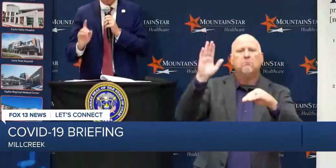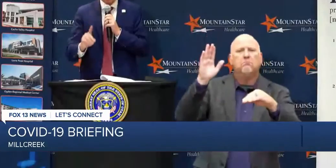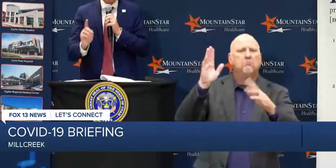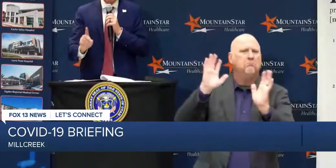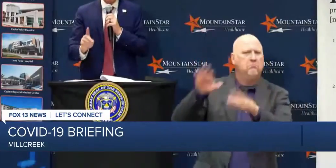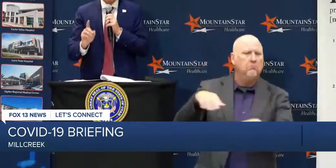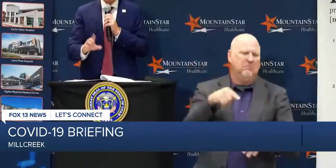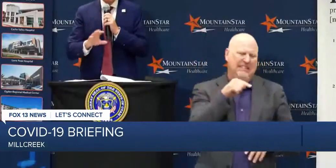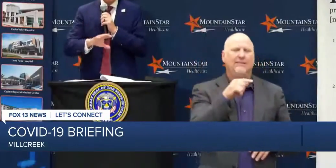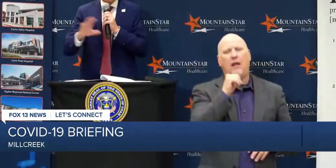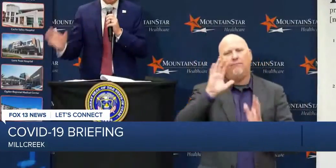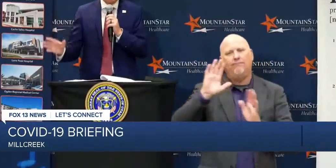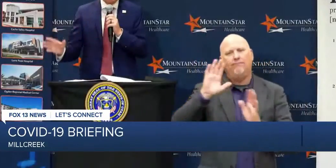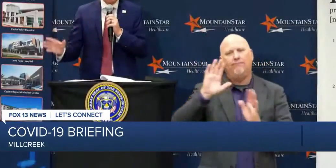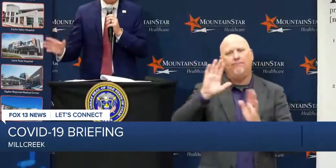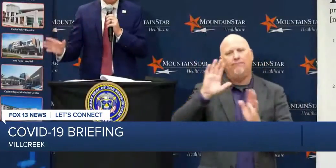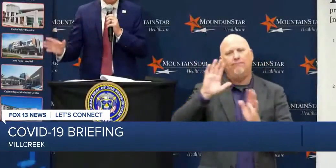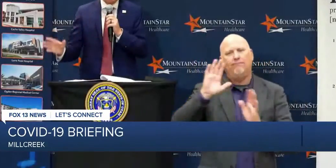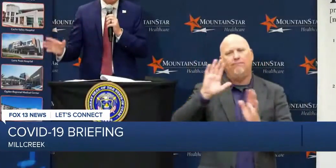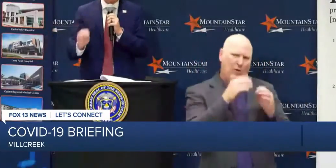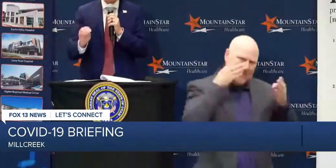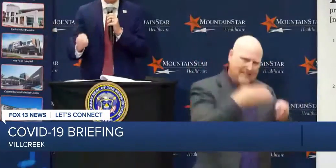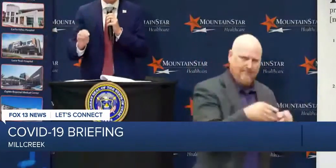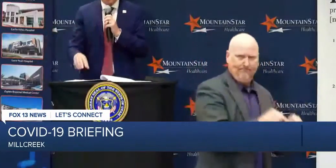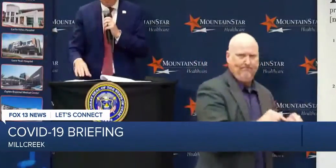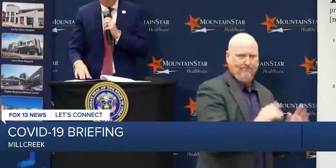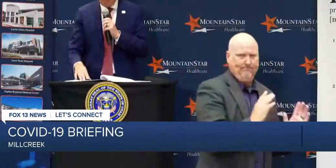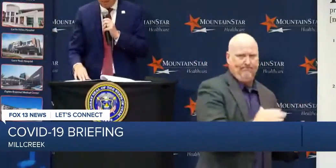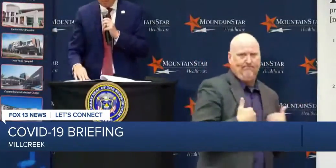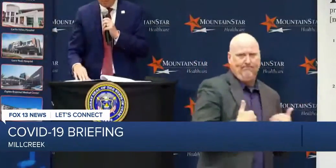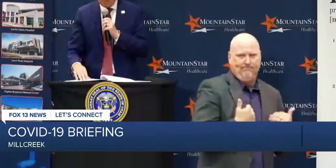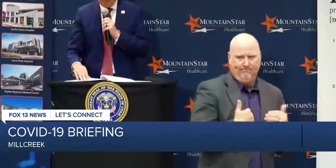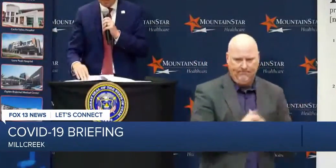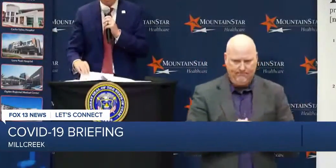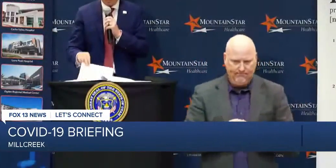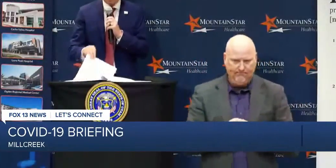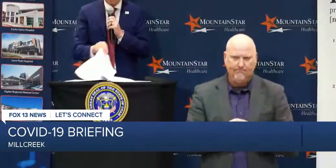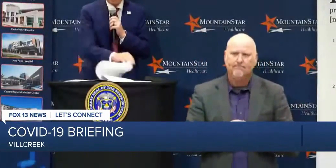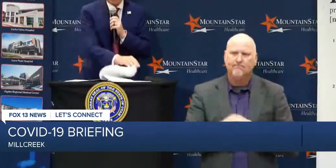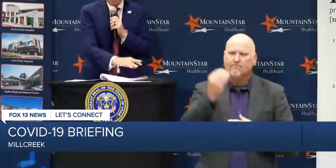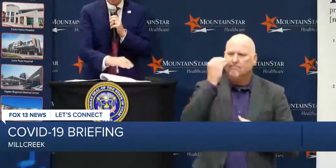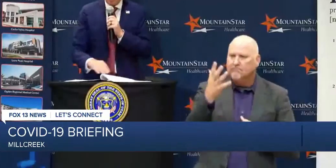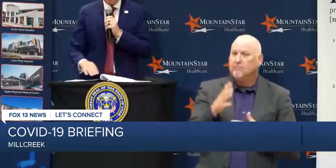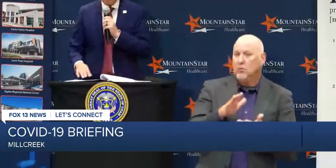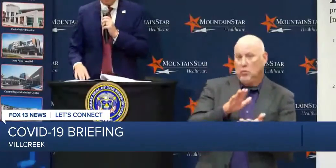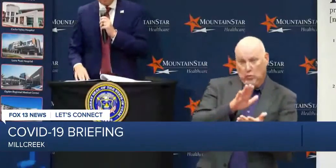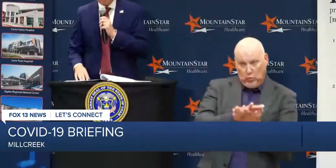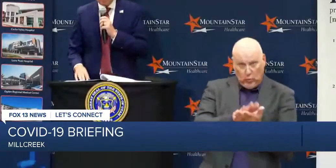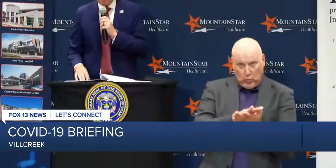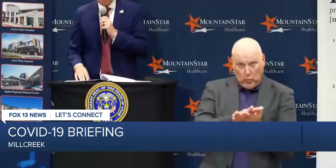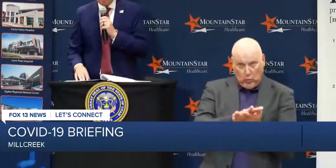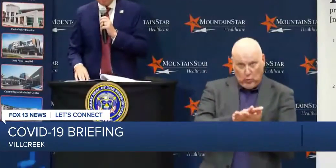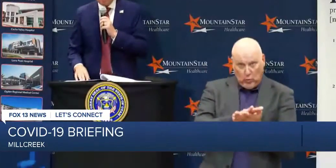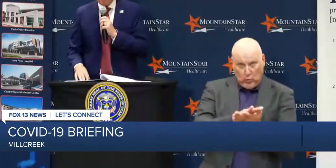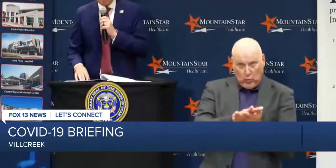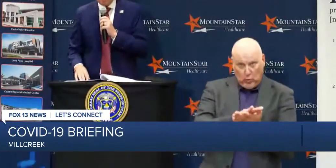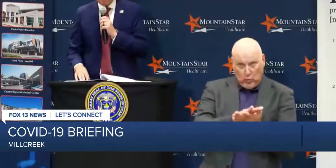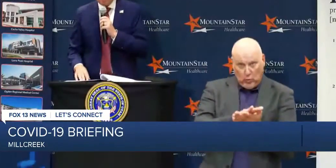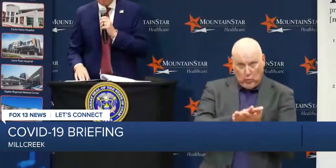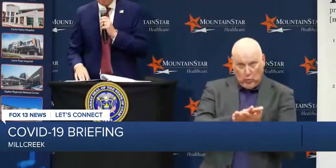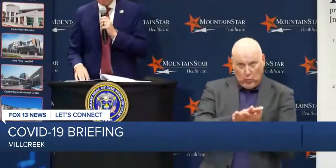and schools. Also, schools have lots of funds available to purchase as many of these masks as they can to better protect than cloth